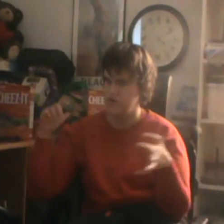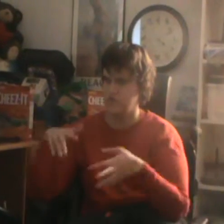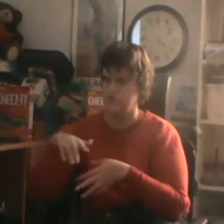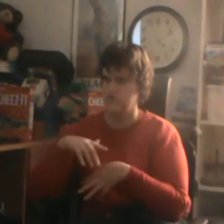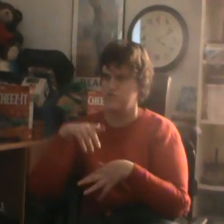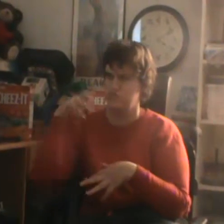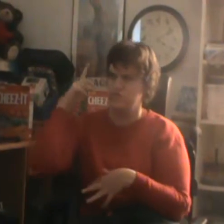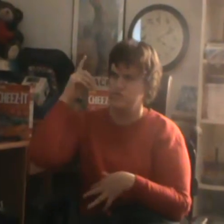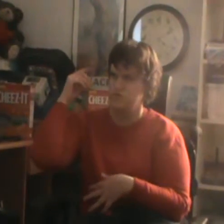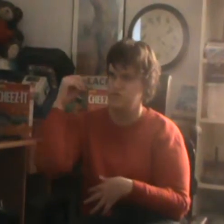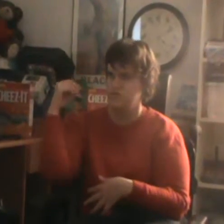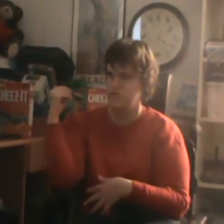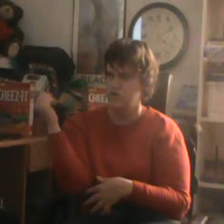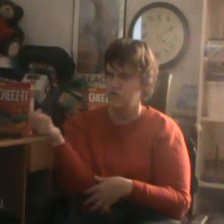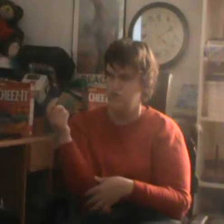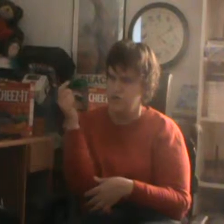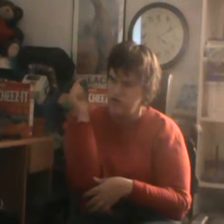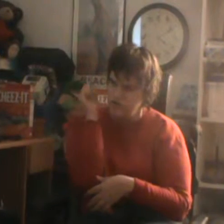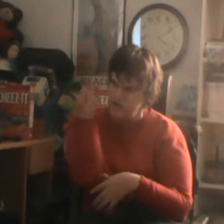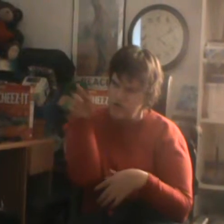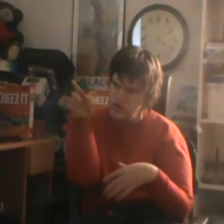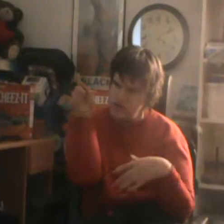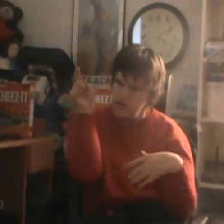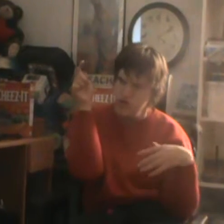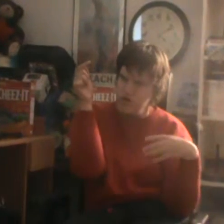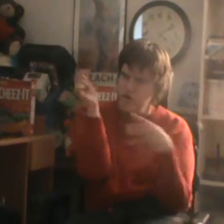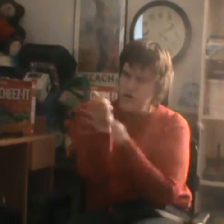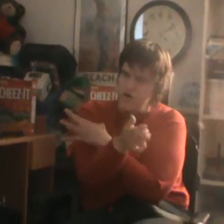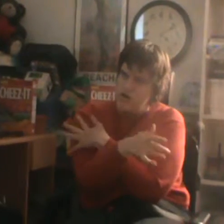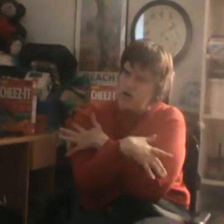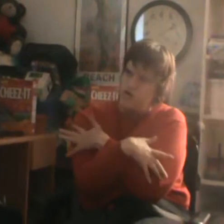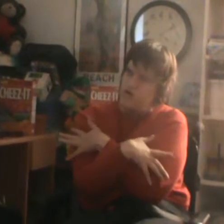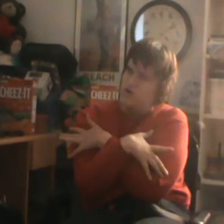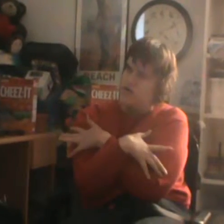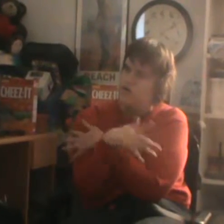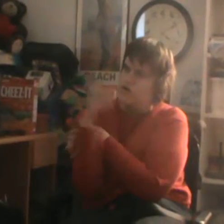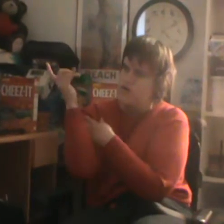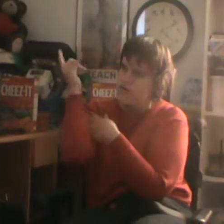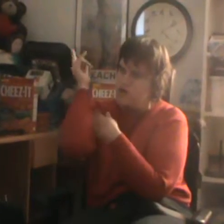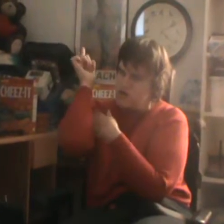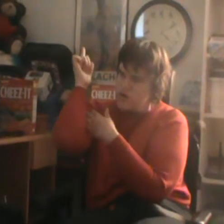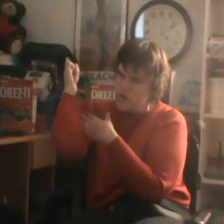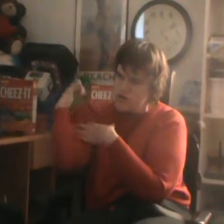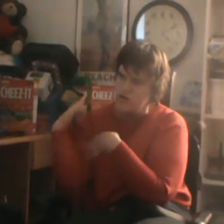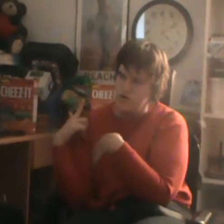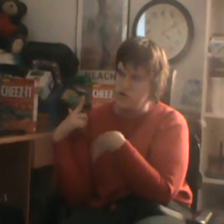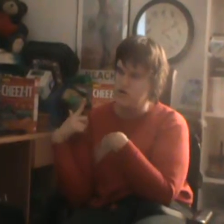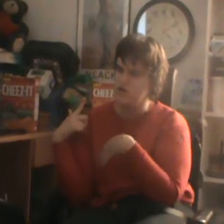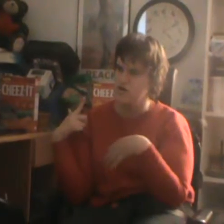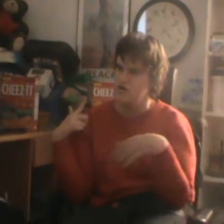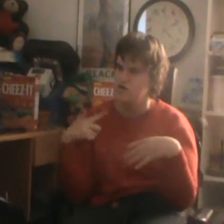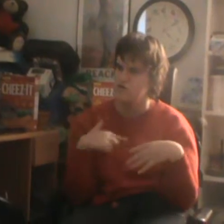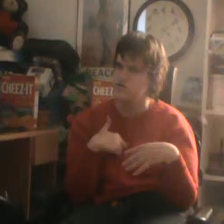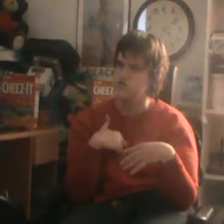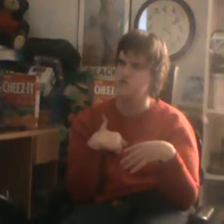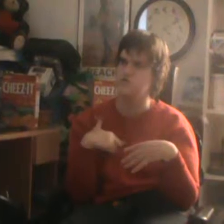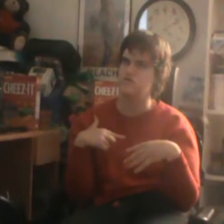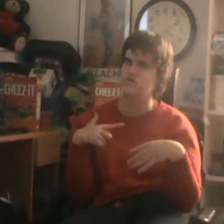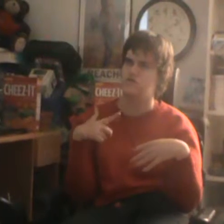older I get, the more I can see how much you love my mother and my brother and me. And